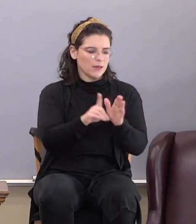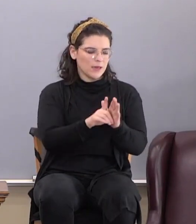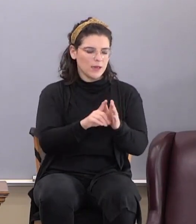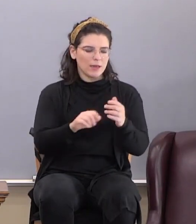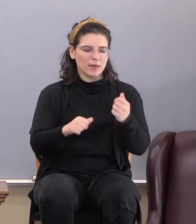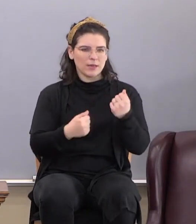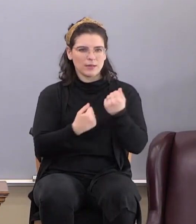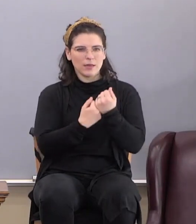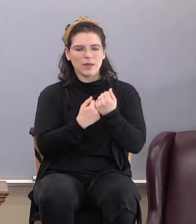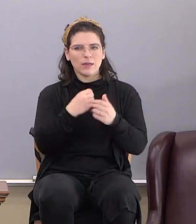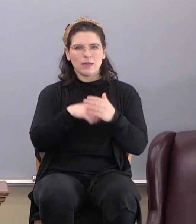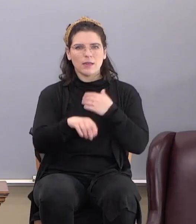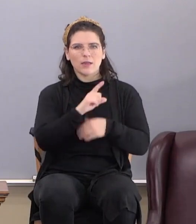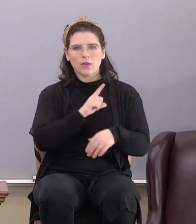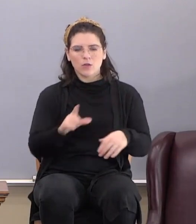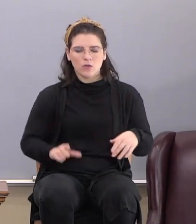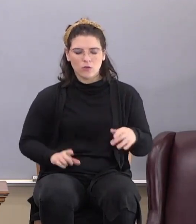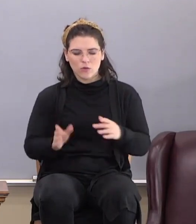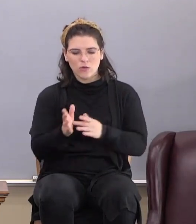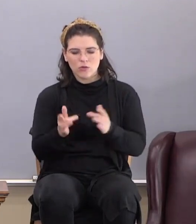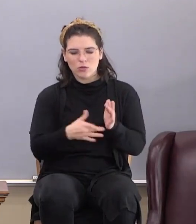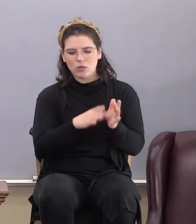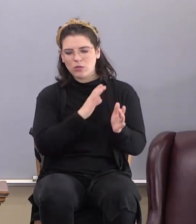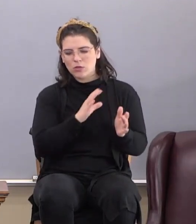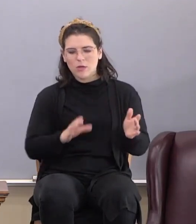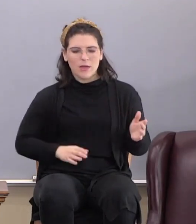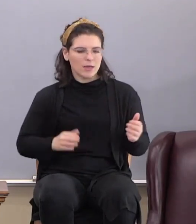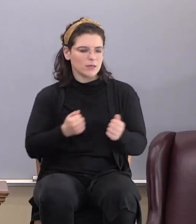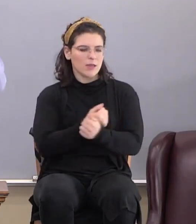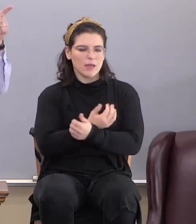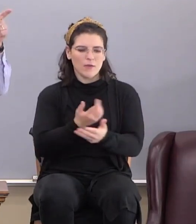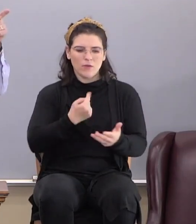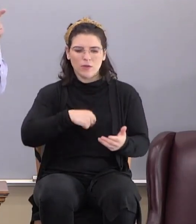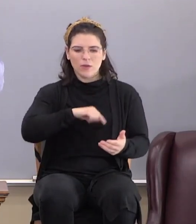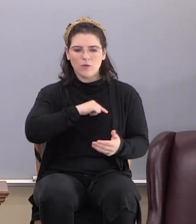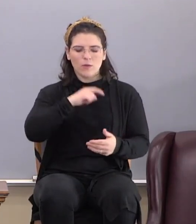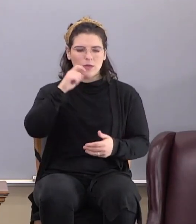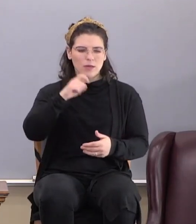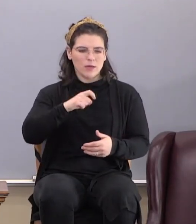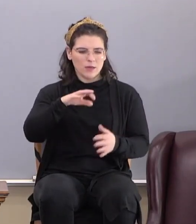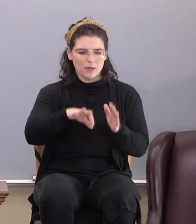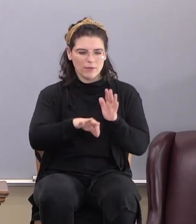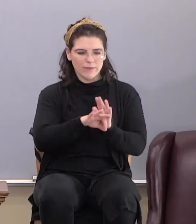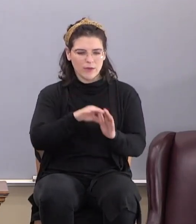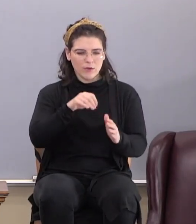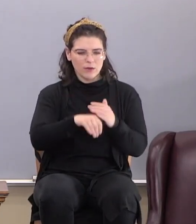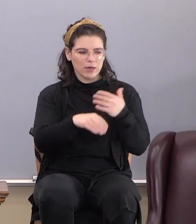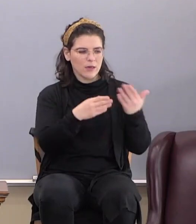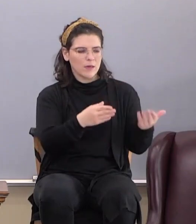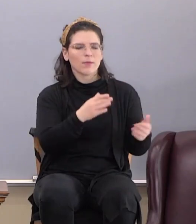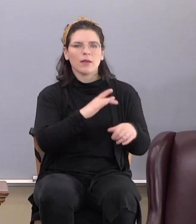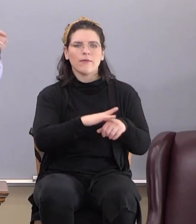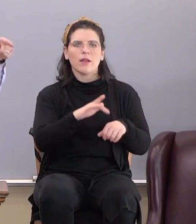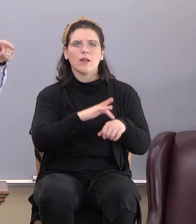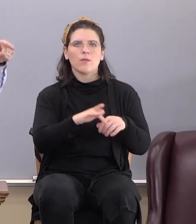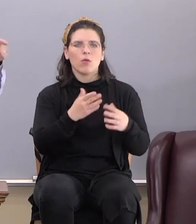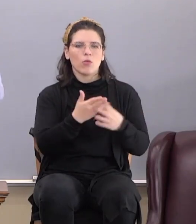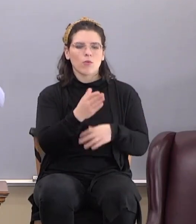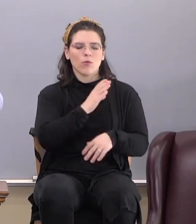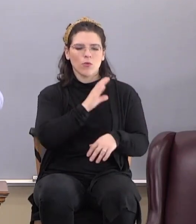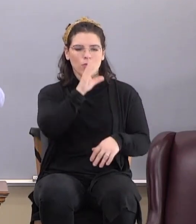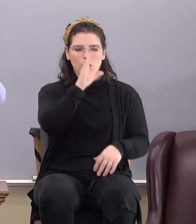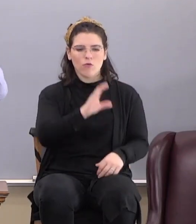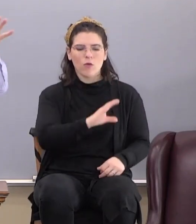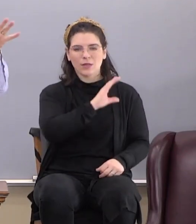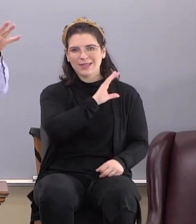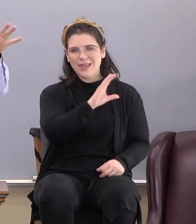standing in the Lord Jesus Christ, everything we ever need is found in him, and it's available through the cross of Calvary.